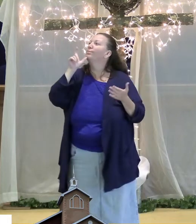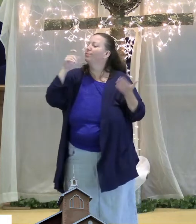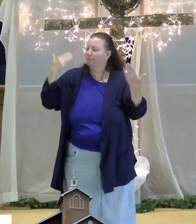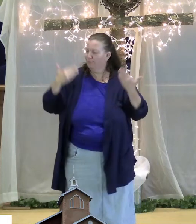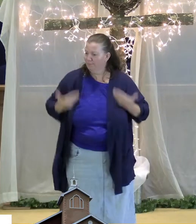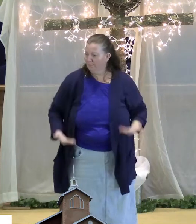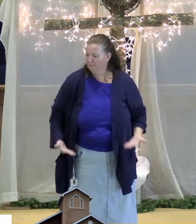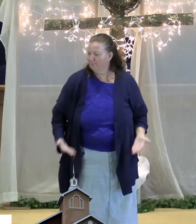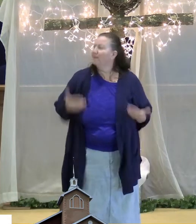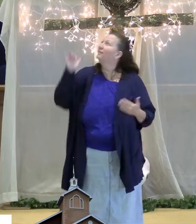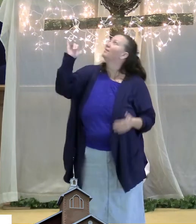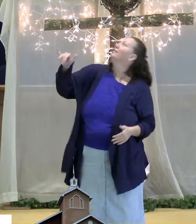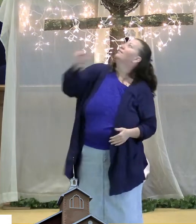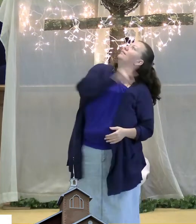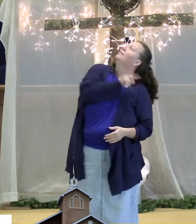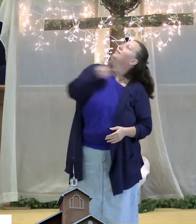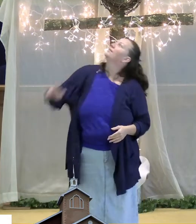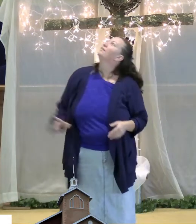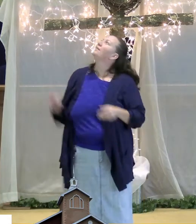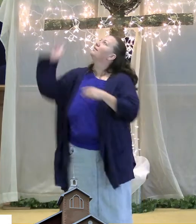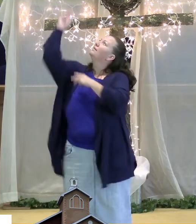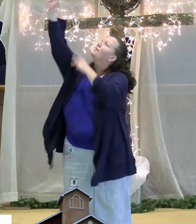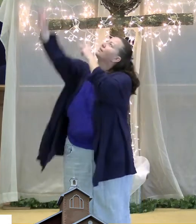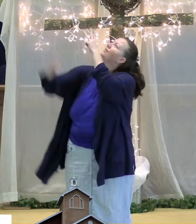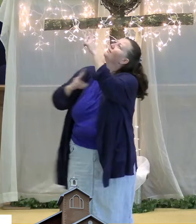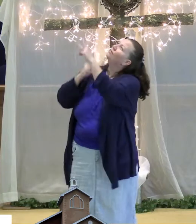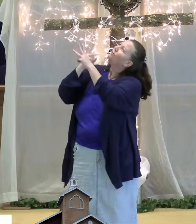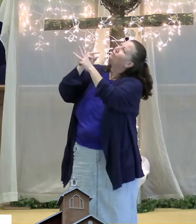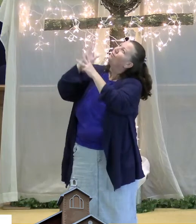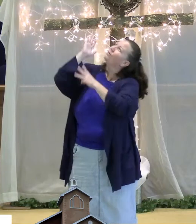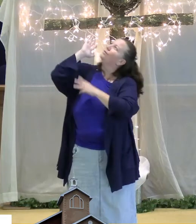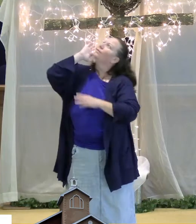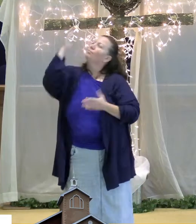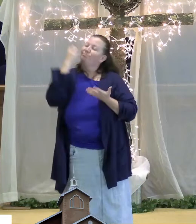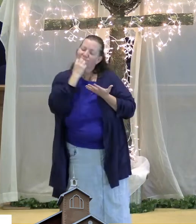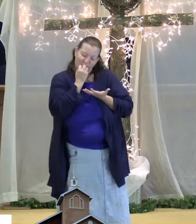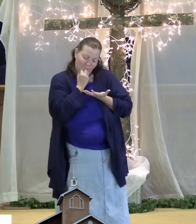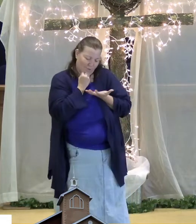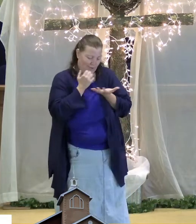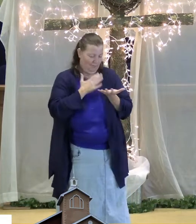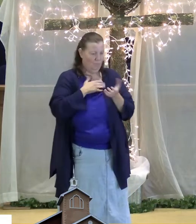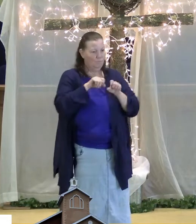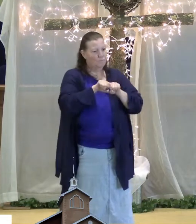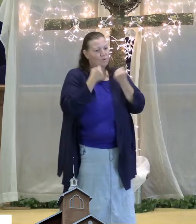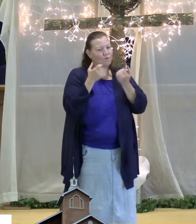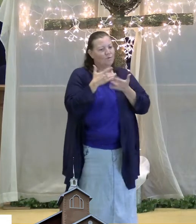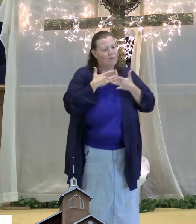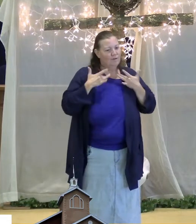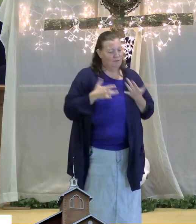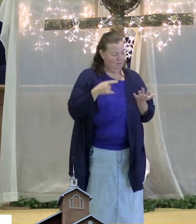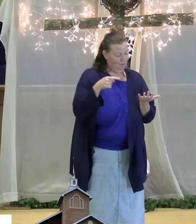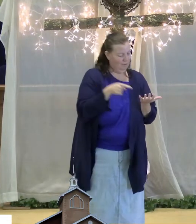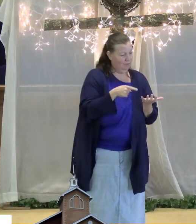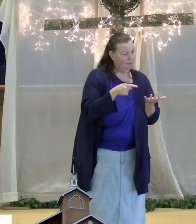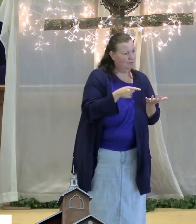And who am I that the king of the world would give one single thought about